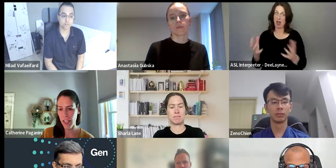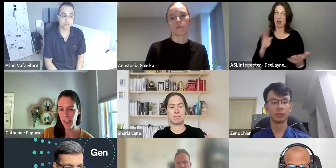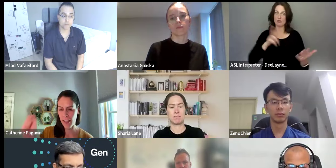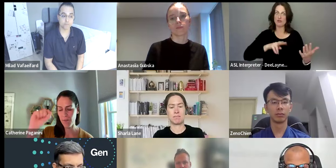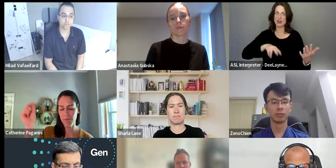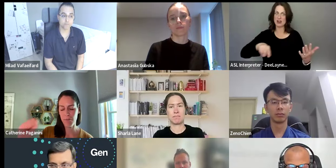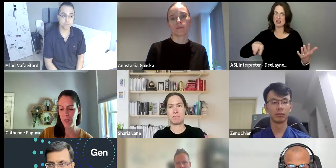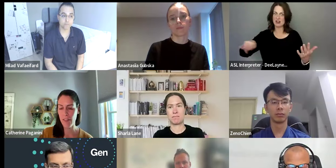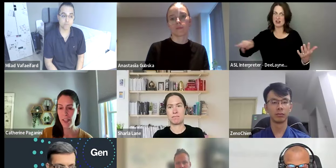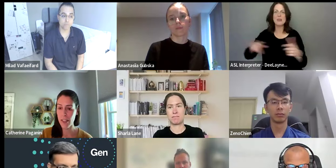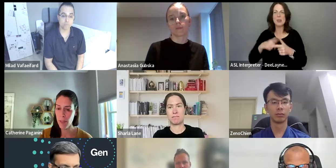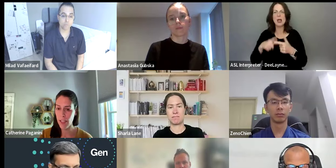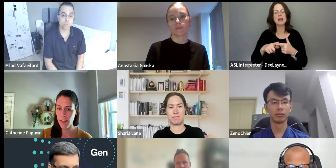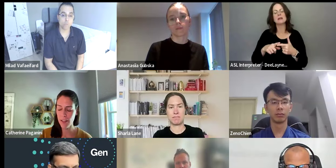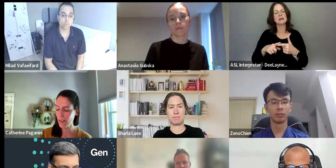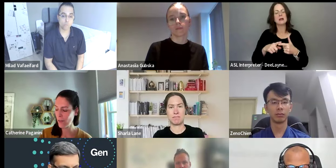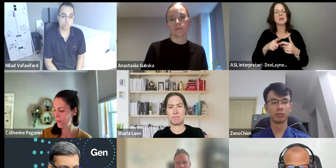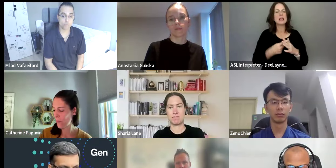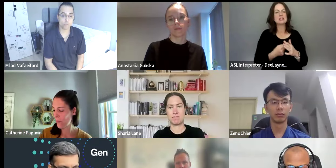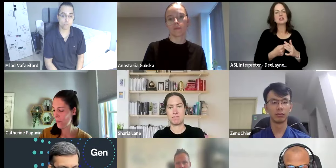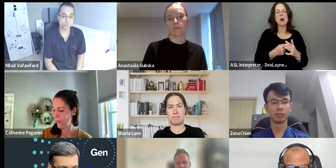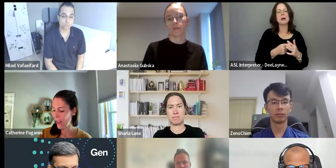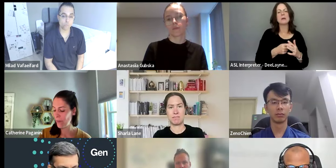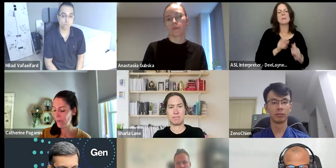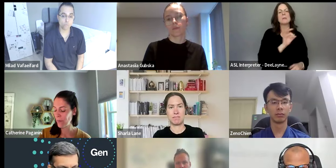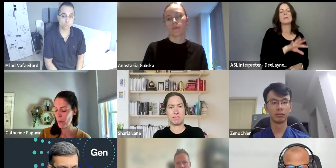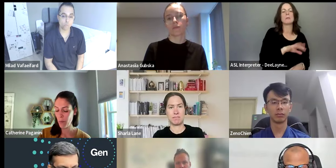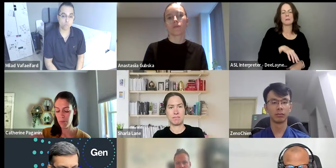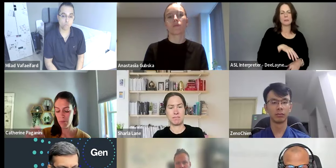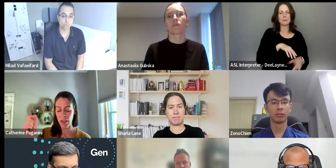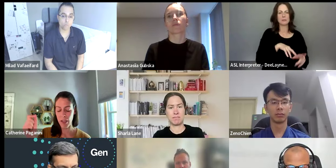they kind of start like giving them like little